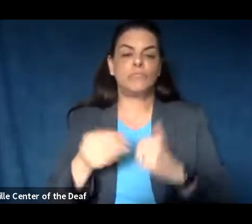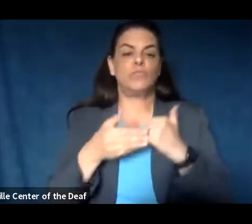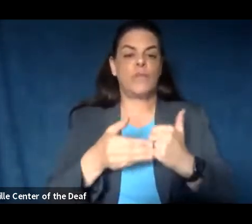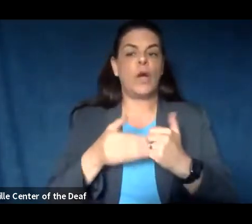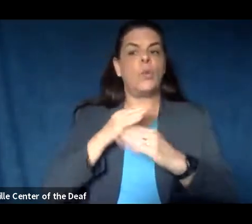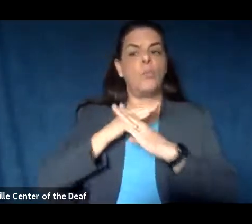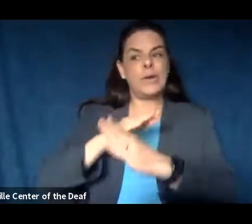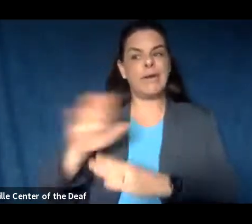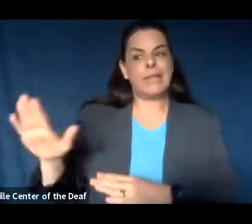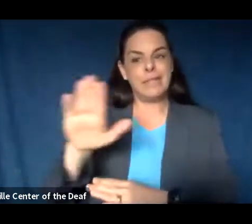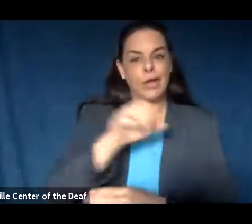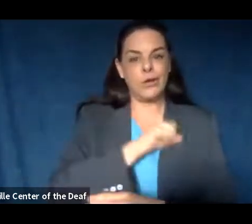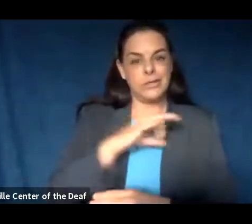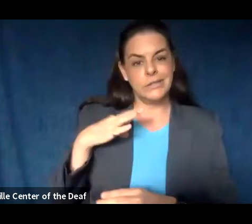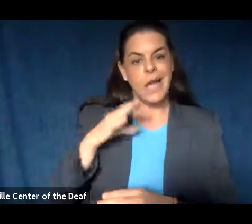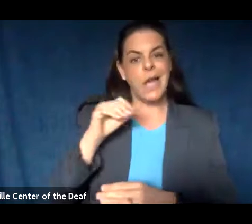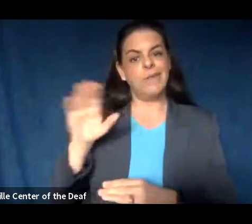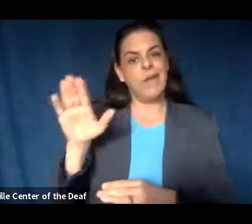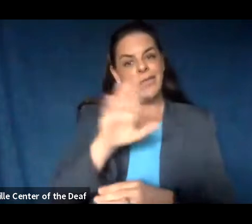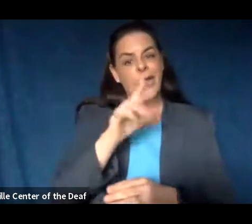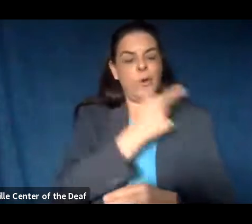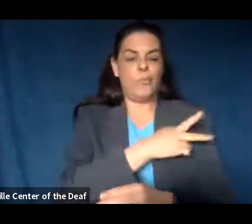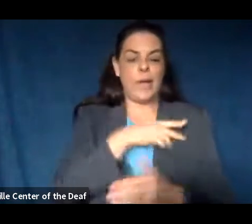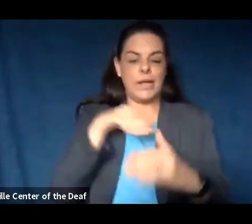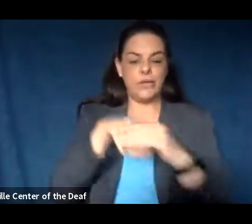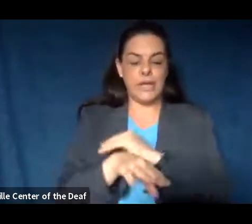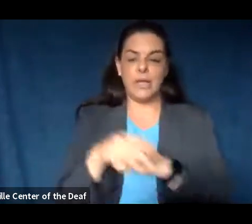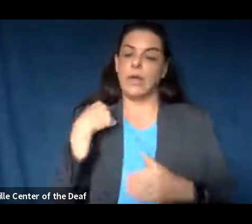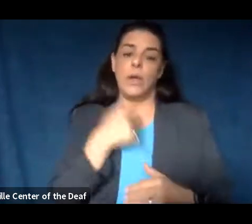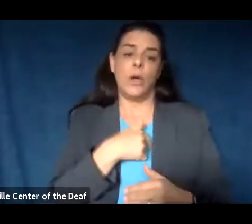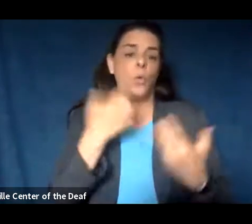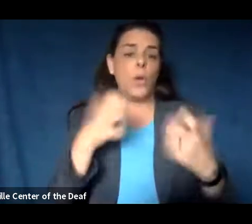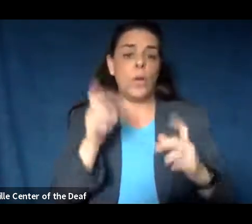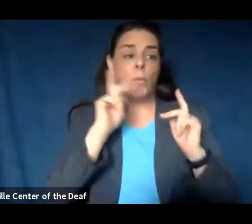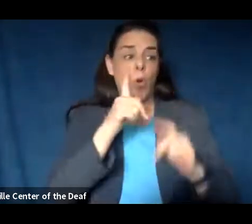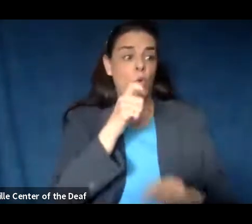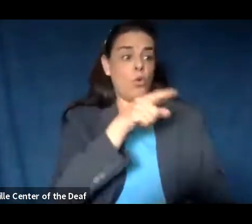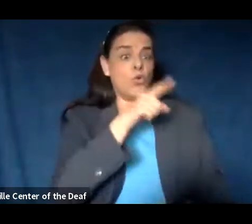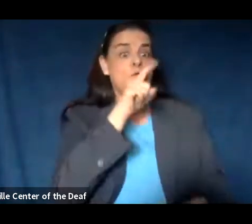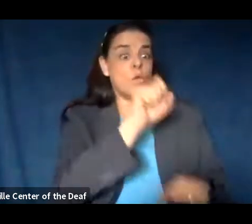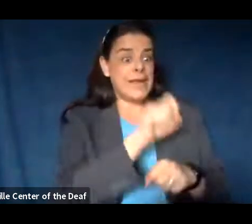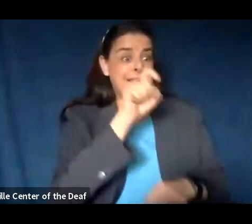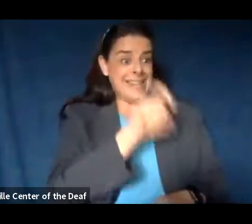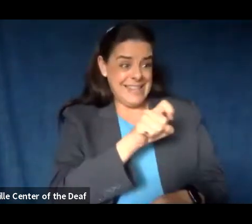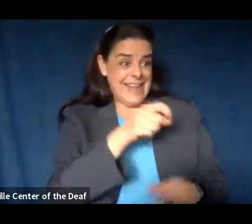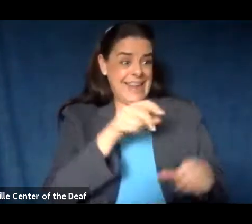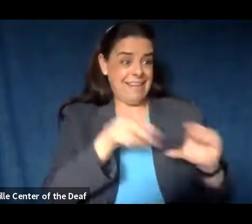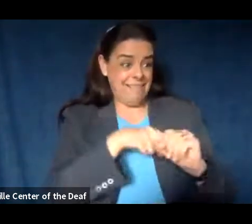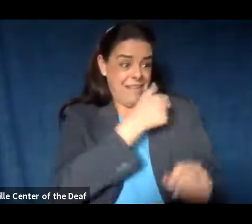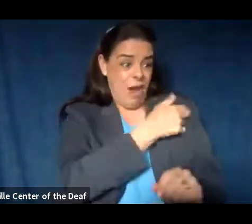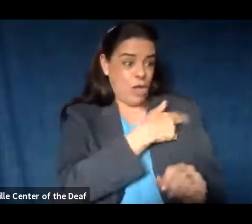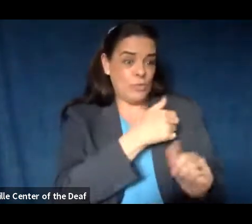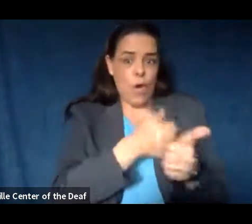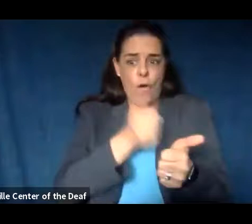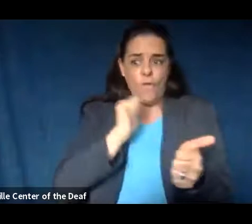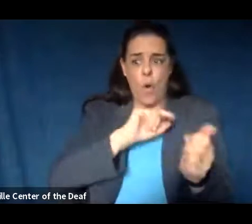staff and patients that are coming in. We don't want people who need hospital care to avoid going to the hospital. That